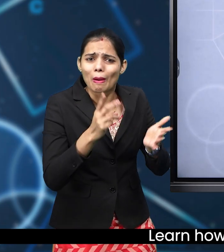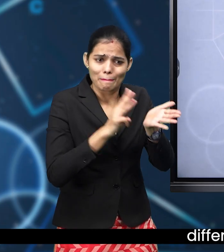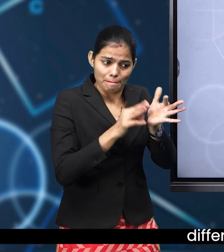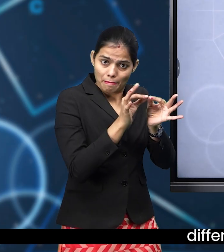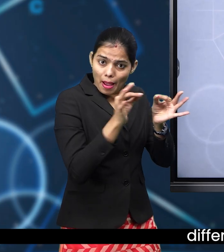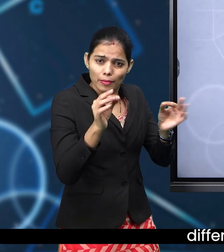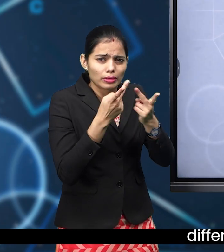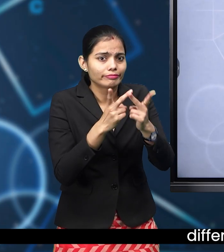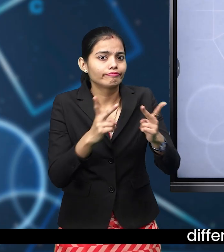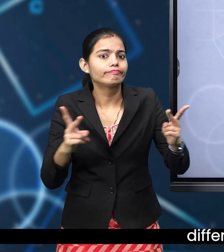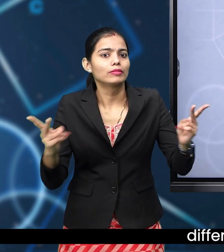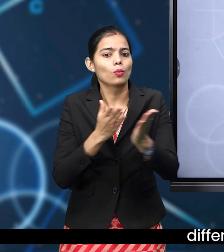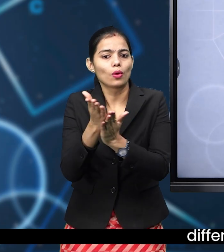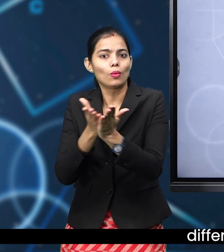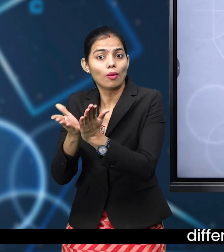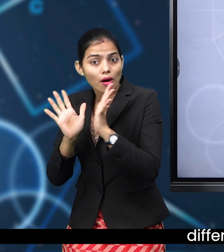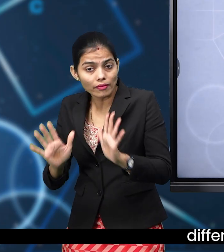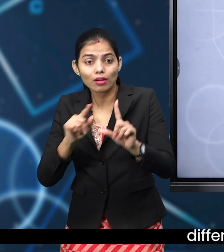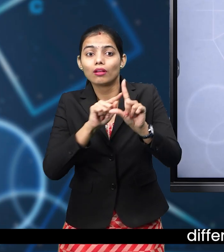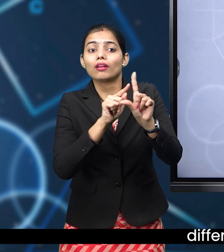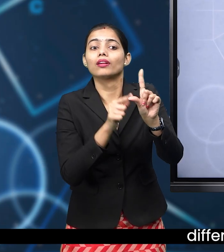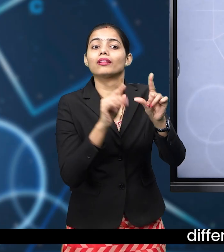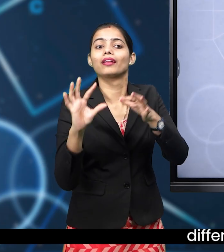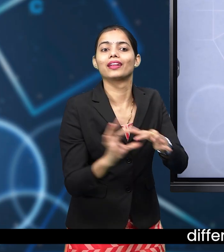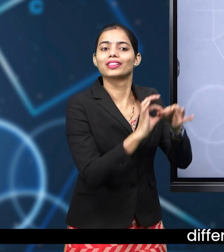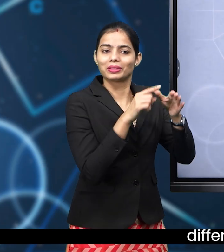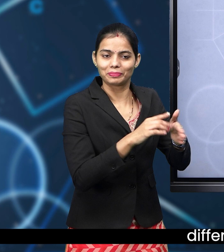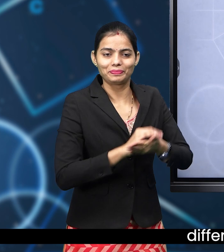and measure different types of angles.